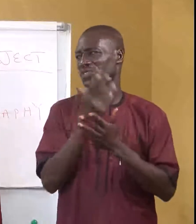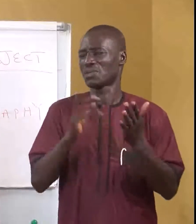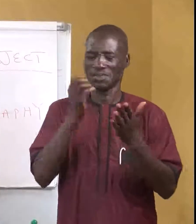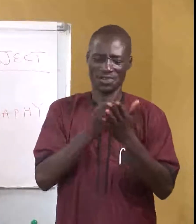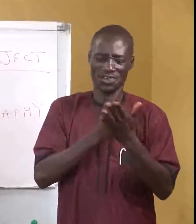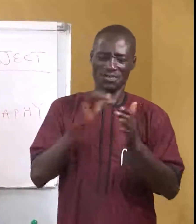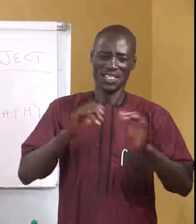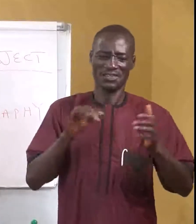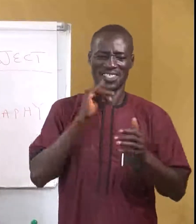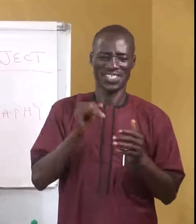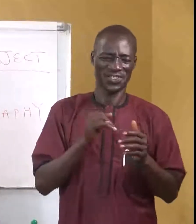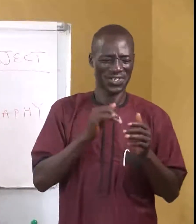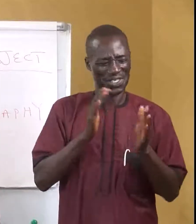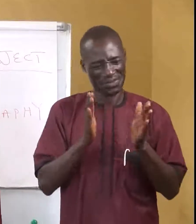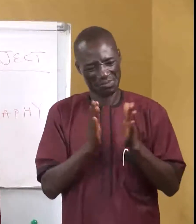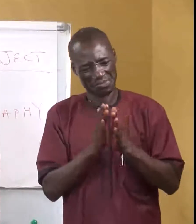kind of primary